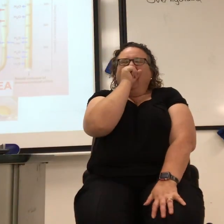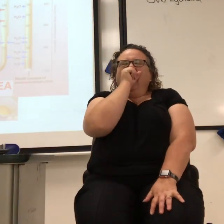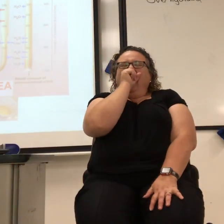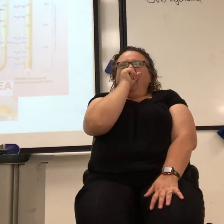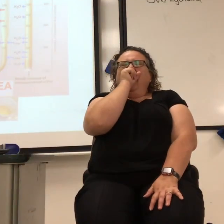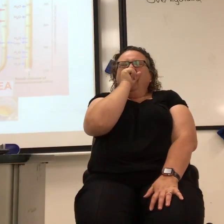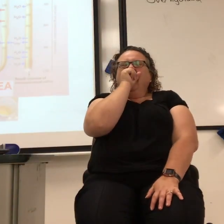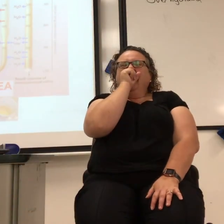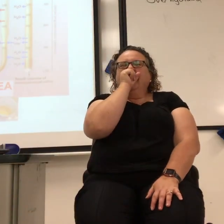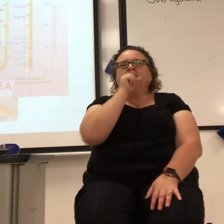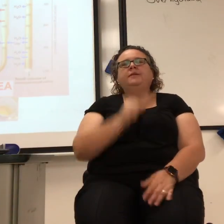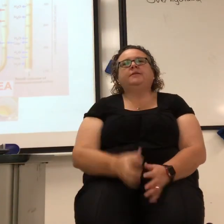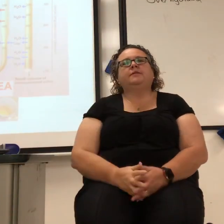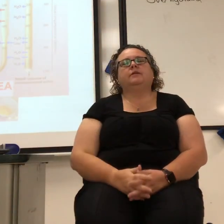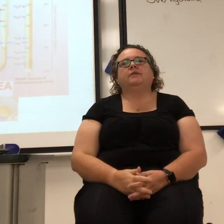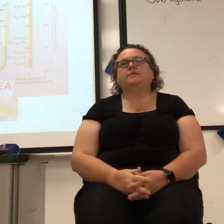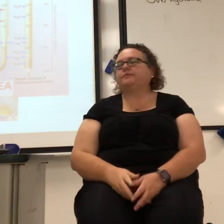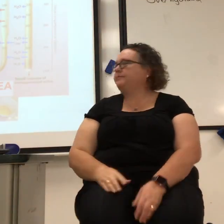dehydrated.